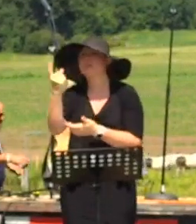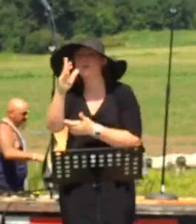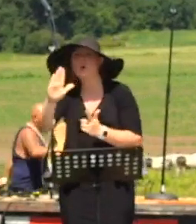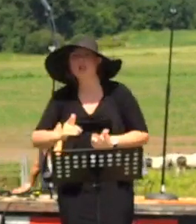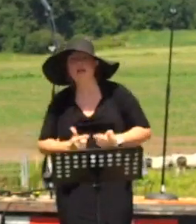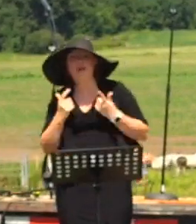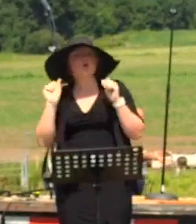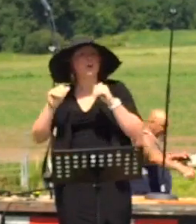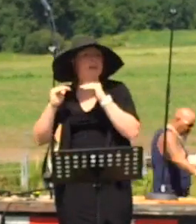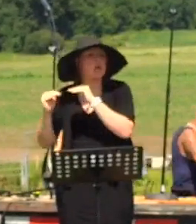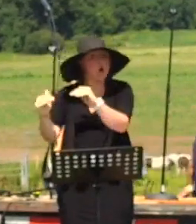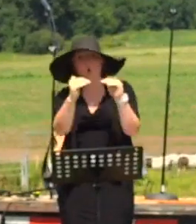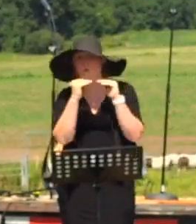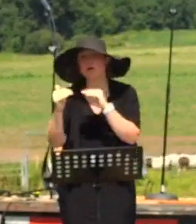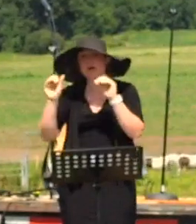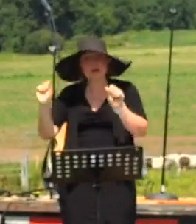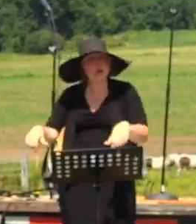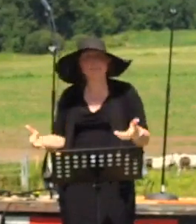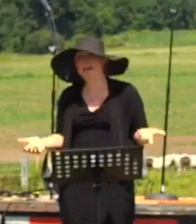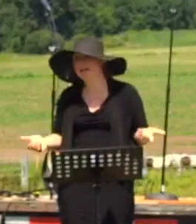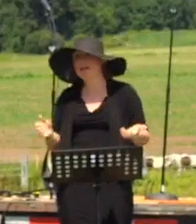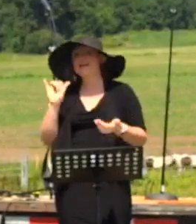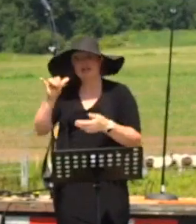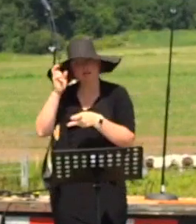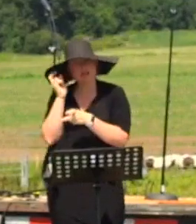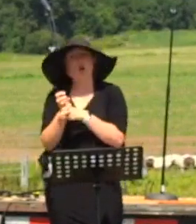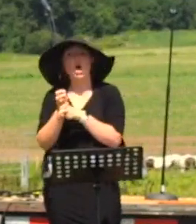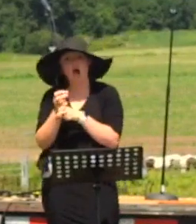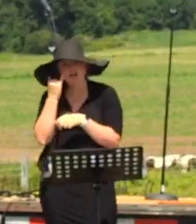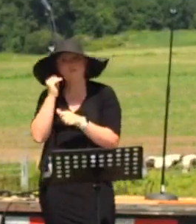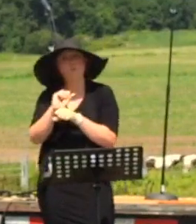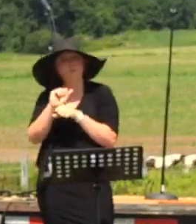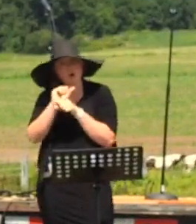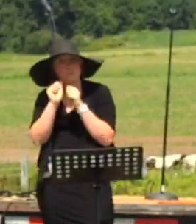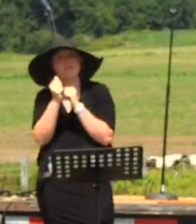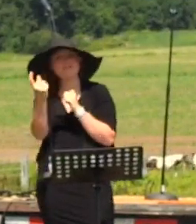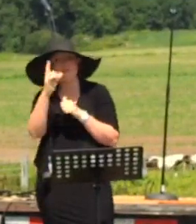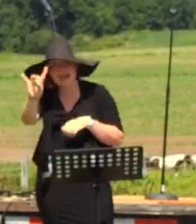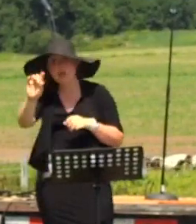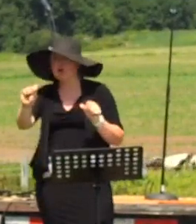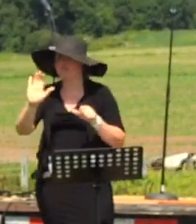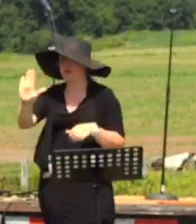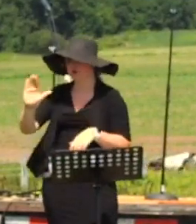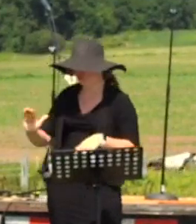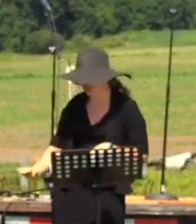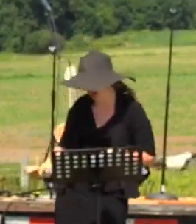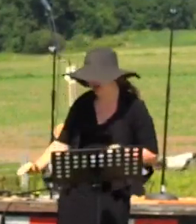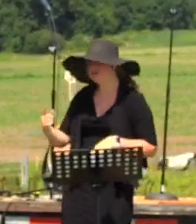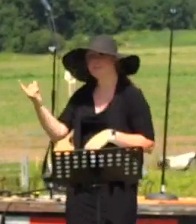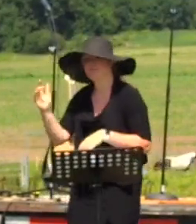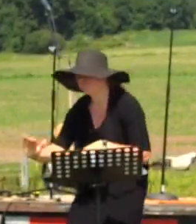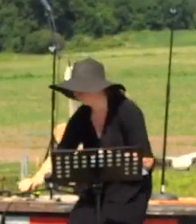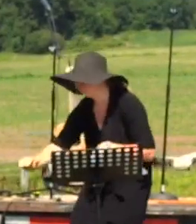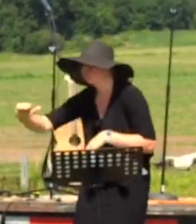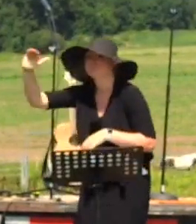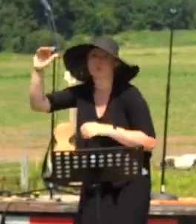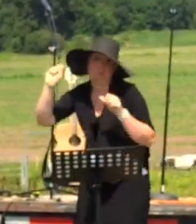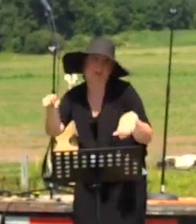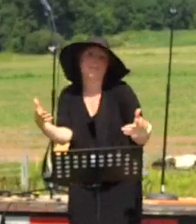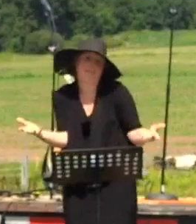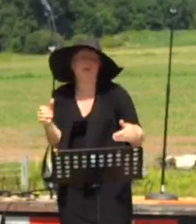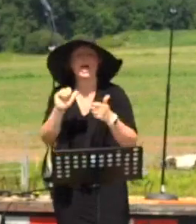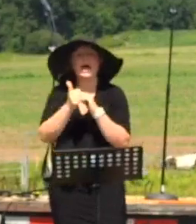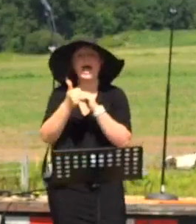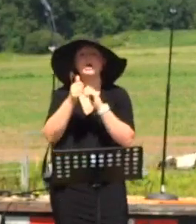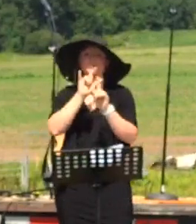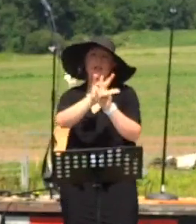coworker. Coworkers who are eights, that can be a rough gig. It can be your child. It can be someone you're raising. So how to love an